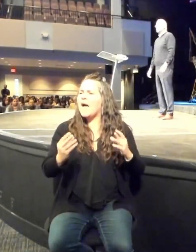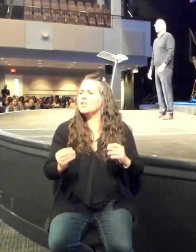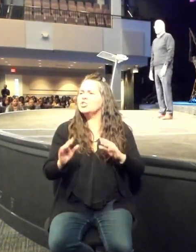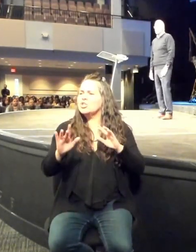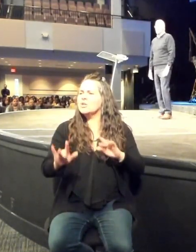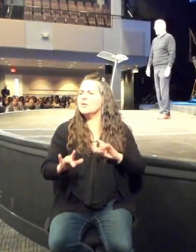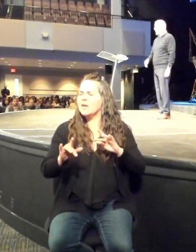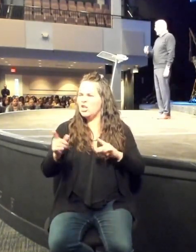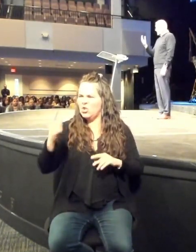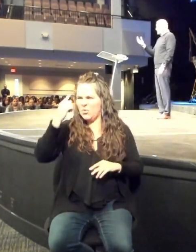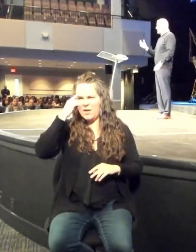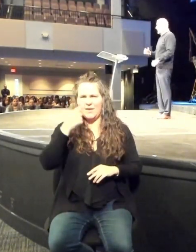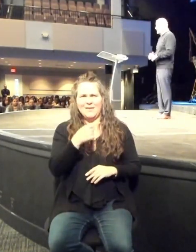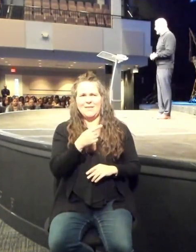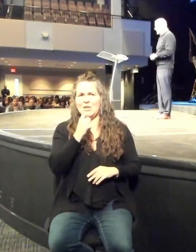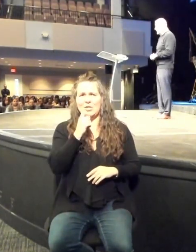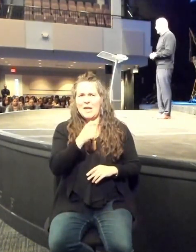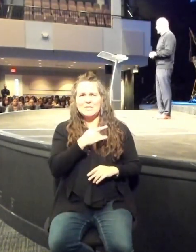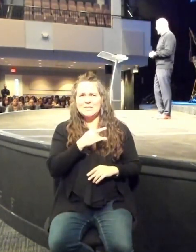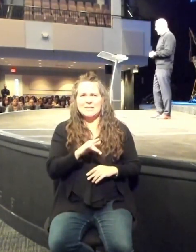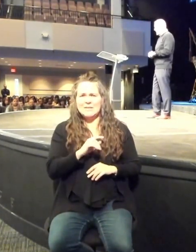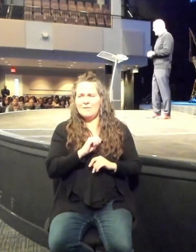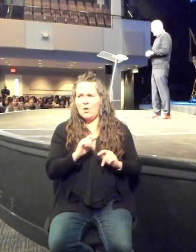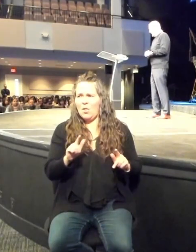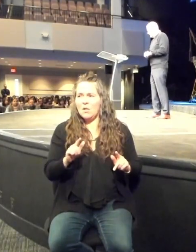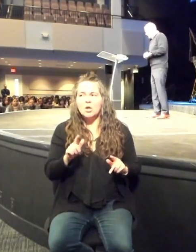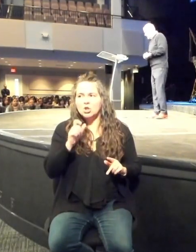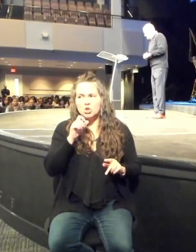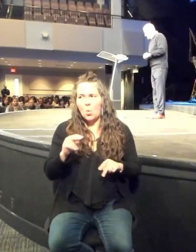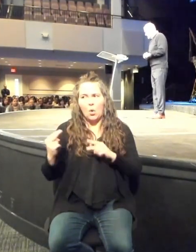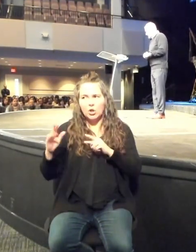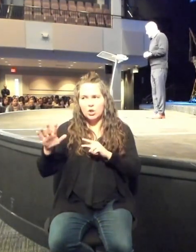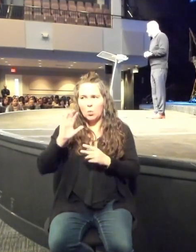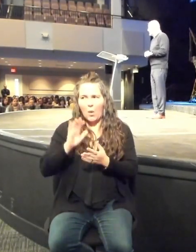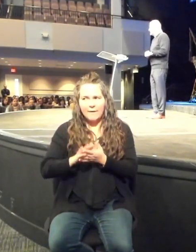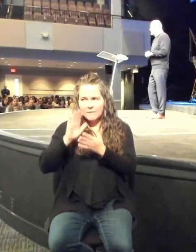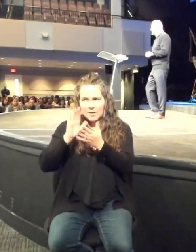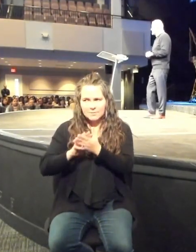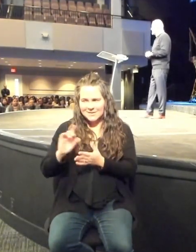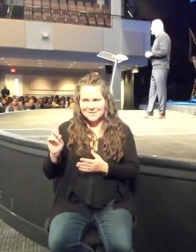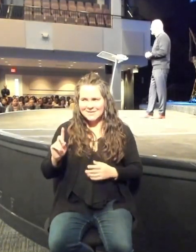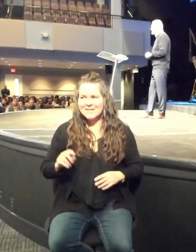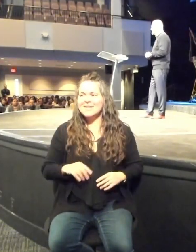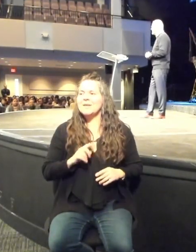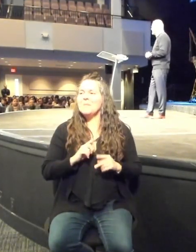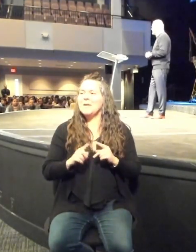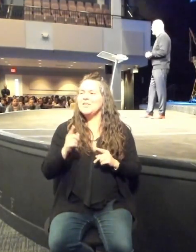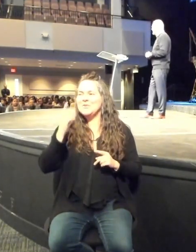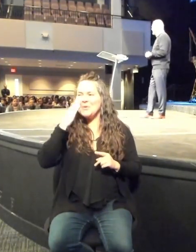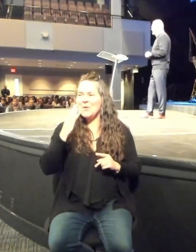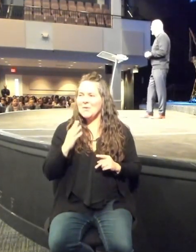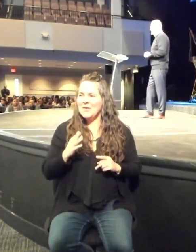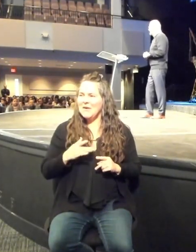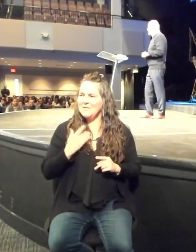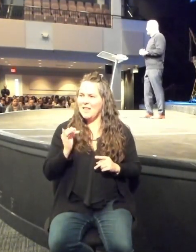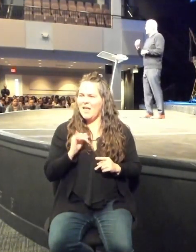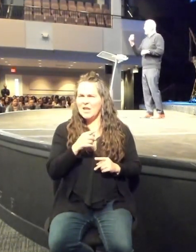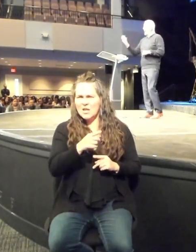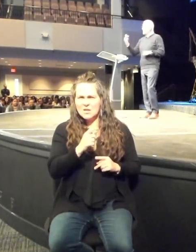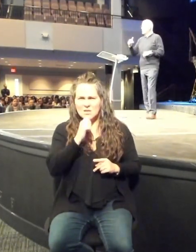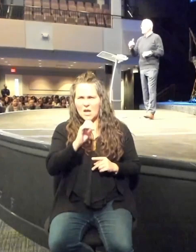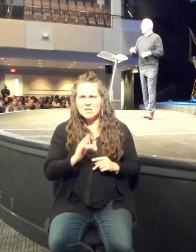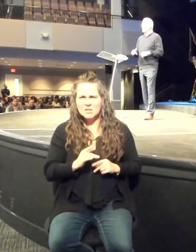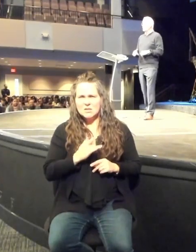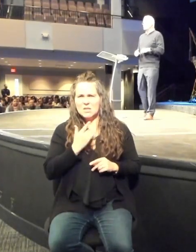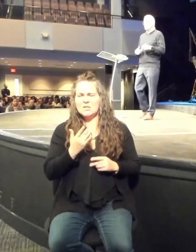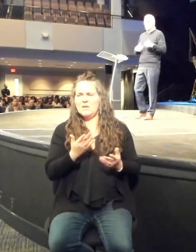so insensitive. Anybody ever said that about someone? Don't look at your partner now, right now. So insensitive. It's not just an